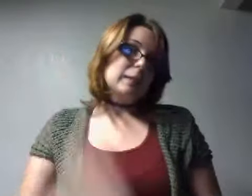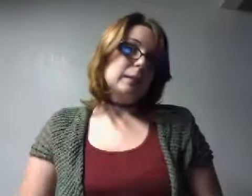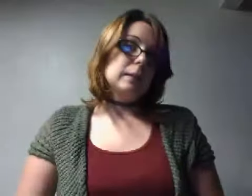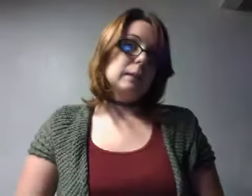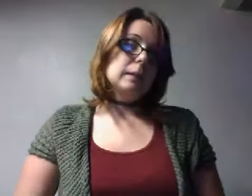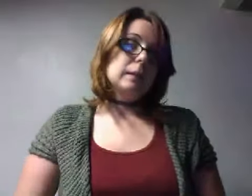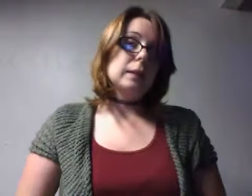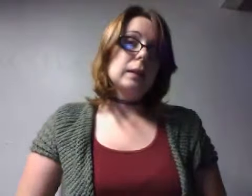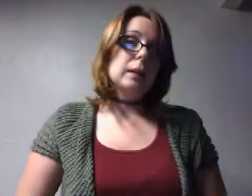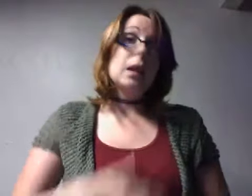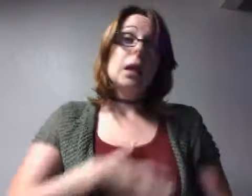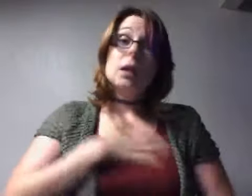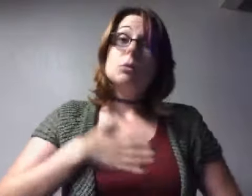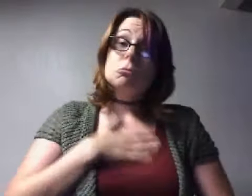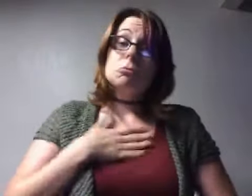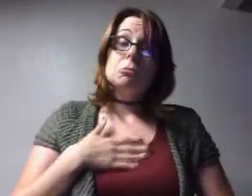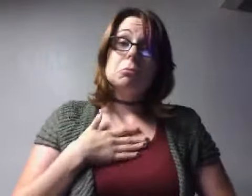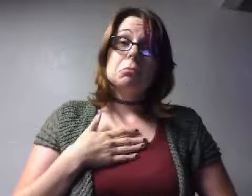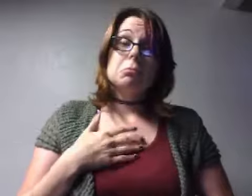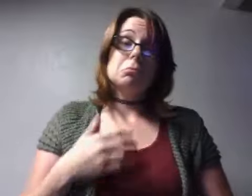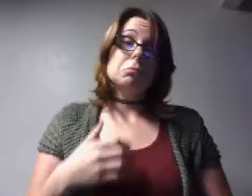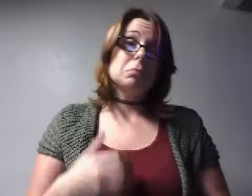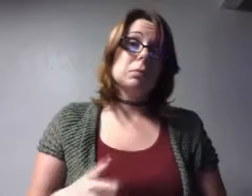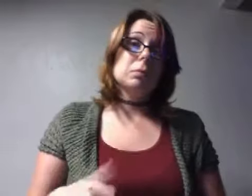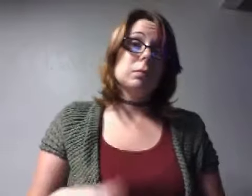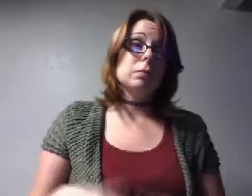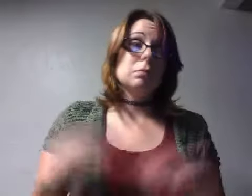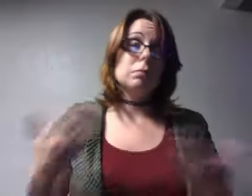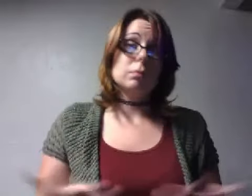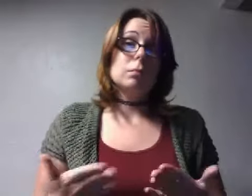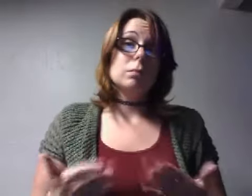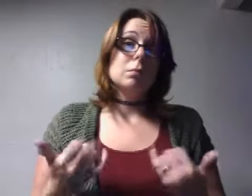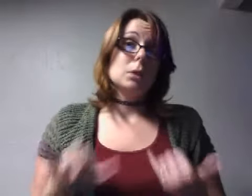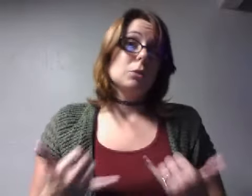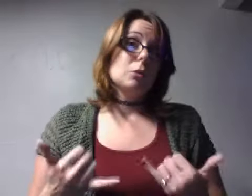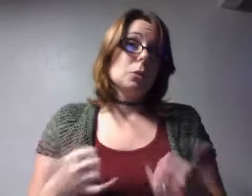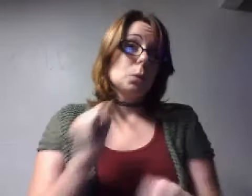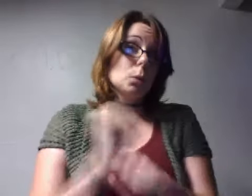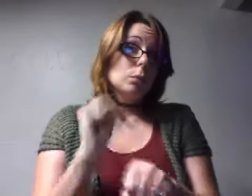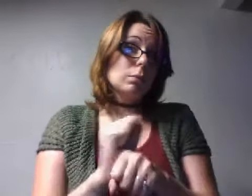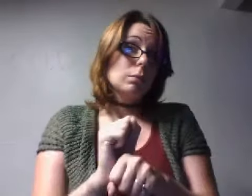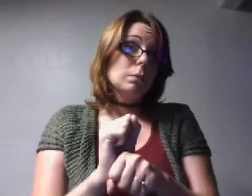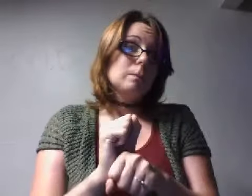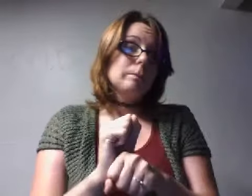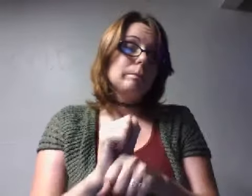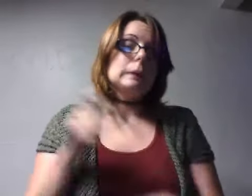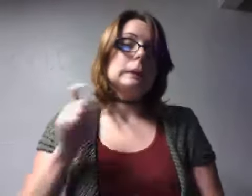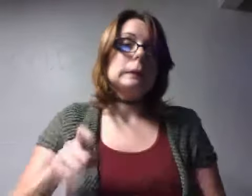I like the images that I come up with. And hearing that, even it inspires me to keep going and challenge myself and to tackle